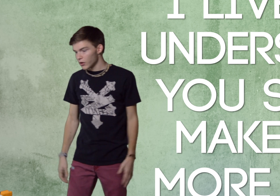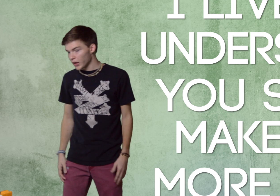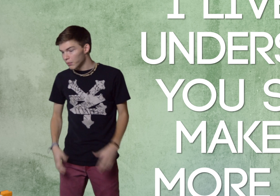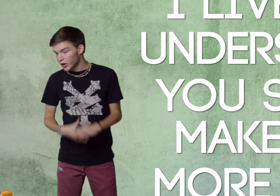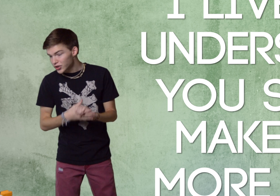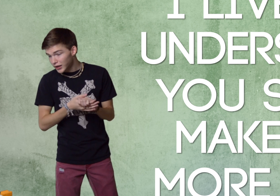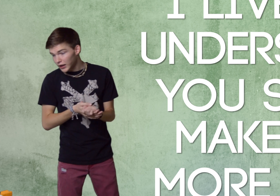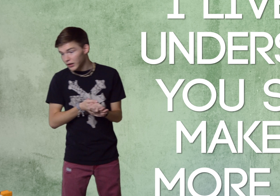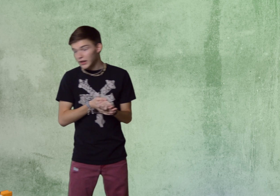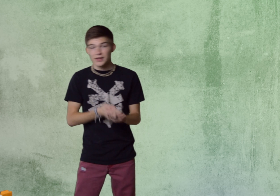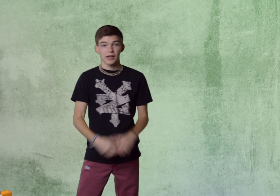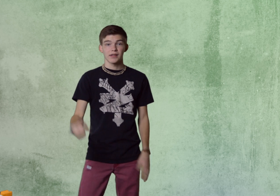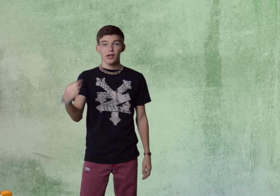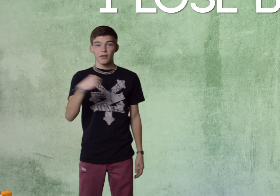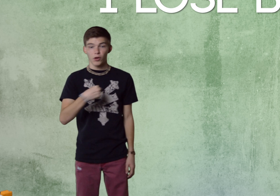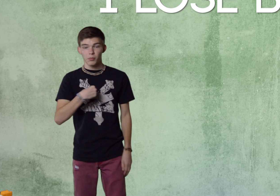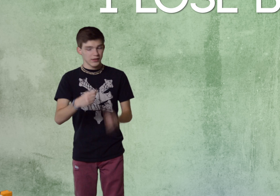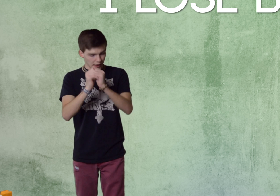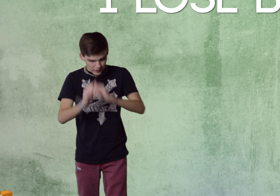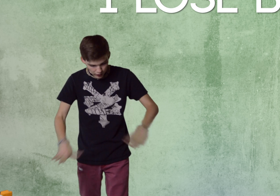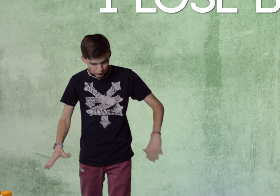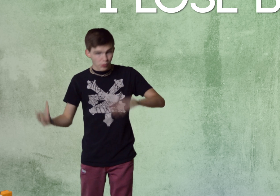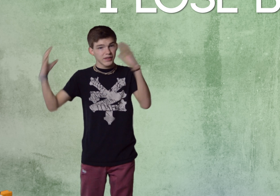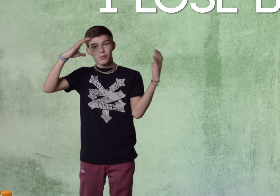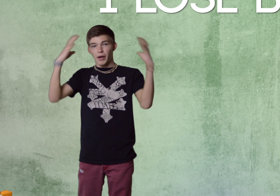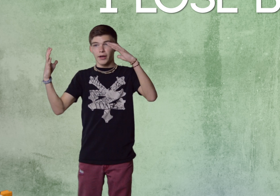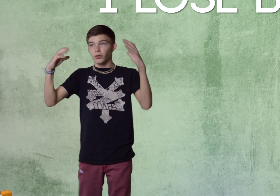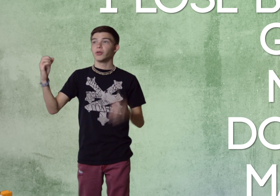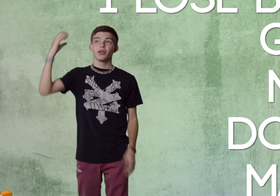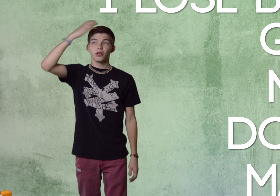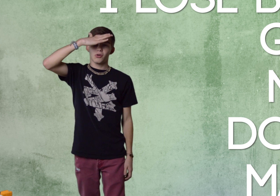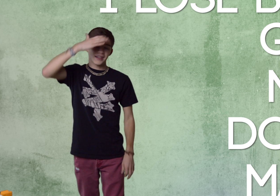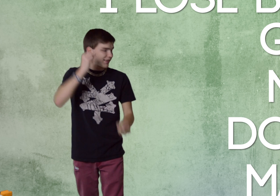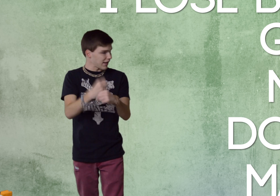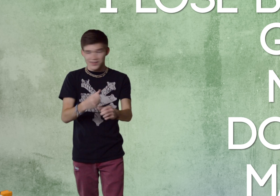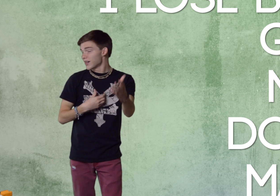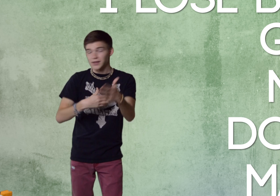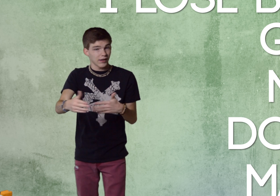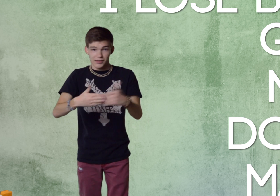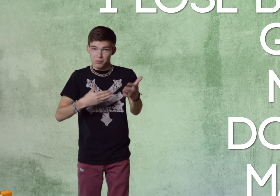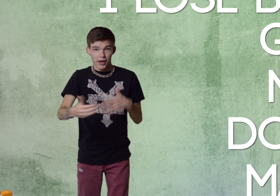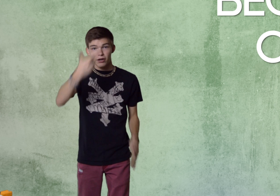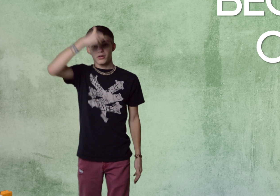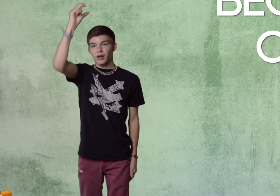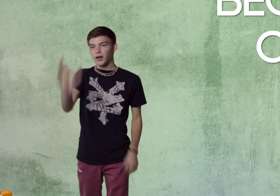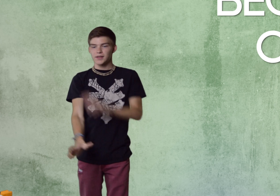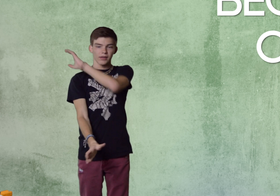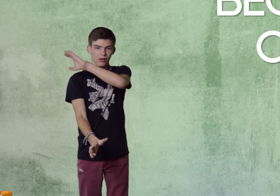that bridge again, it says, there'll be days I lose the battle. Grace says that it doesn't matter, 'cause the